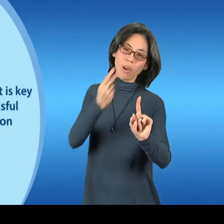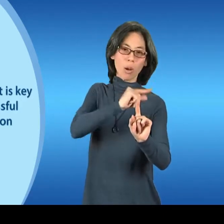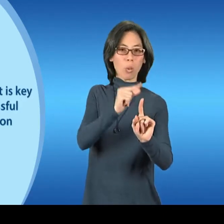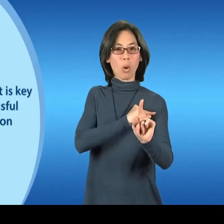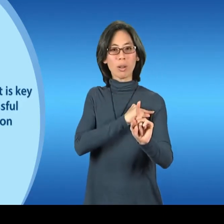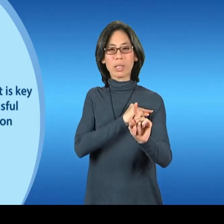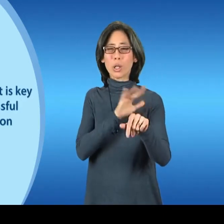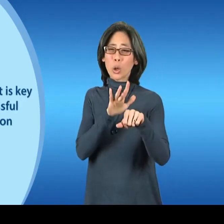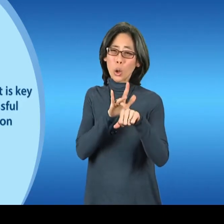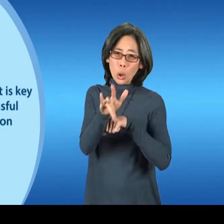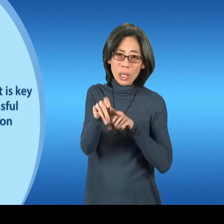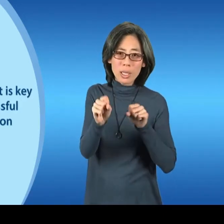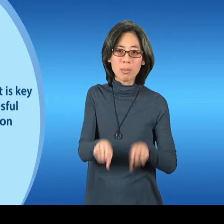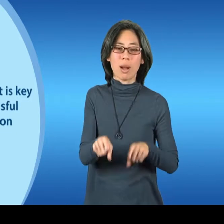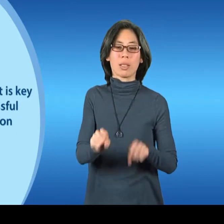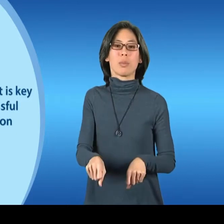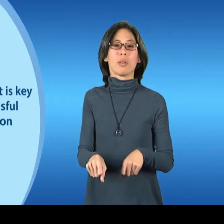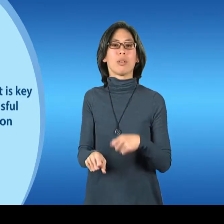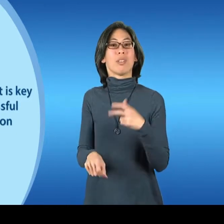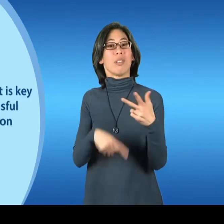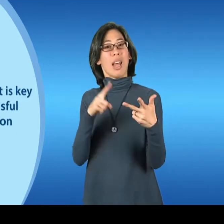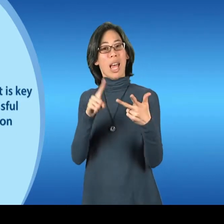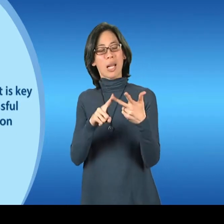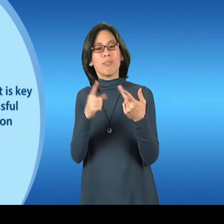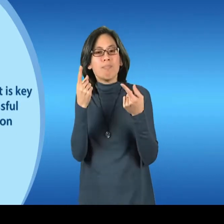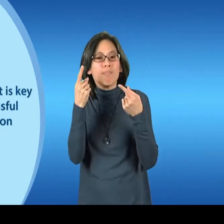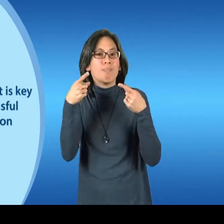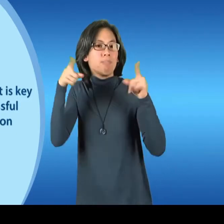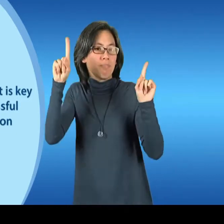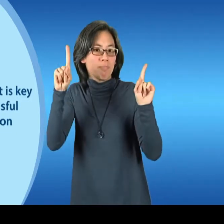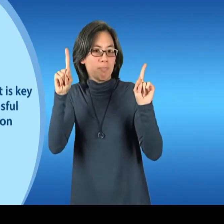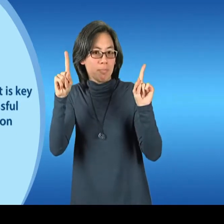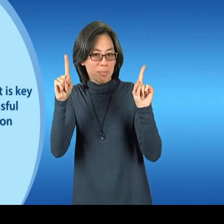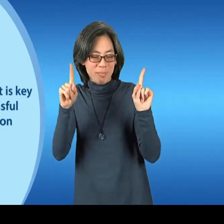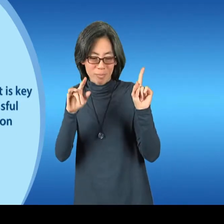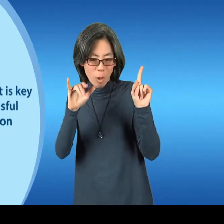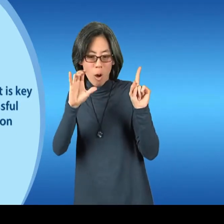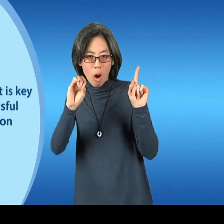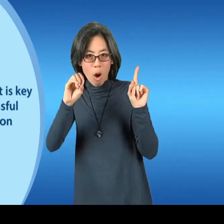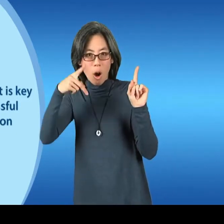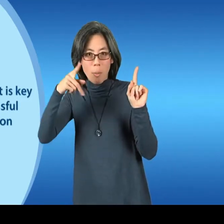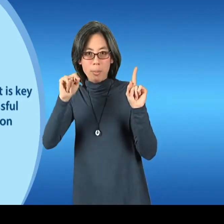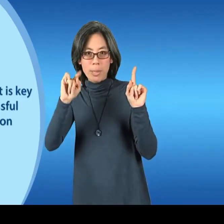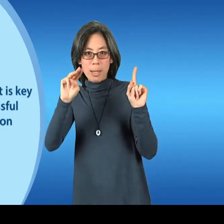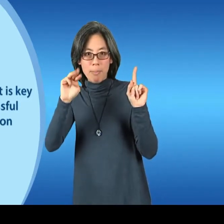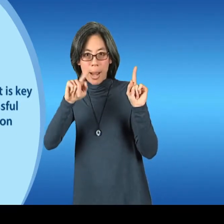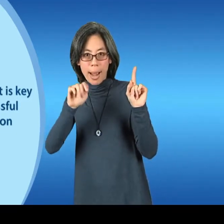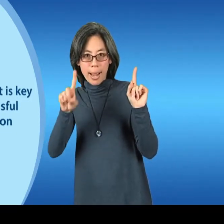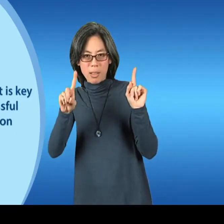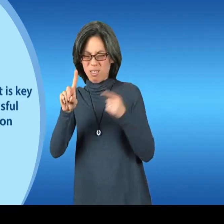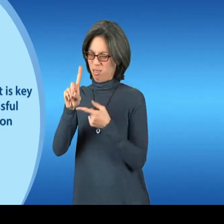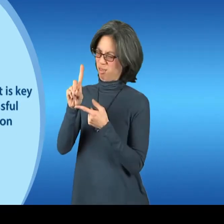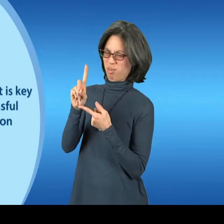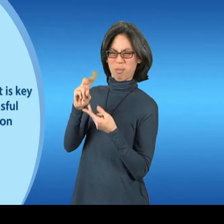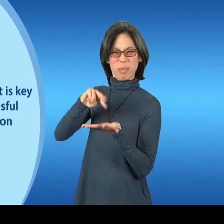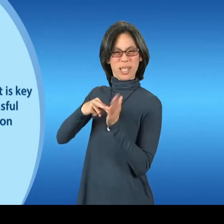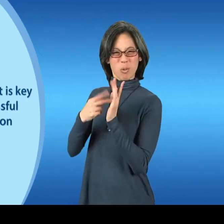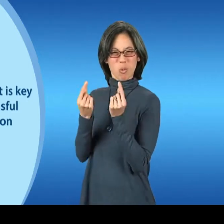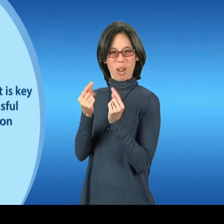quality as possible and occur as early as possible for successful acquisition. What does it mean to have optimized input?